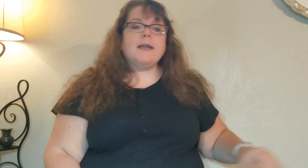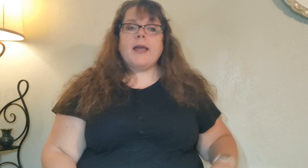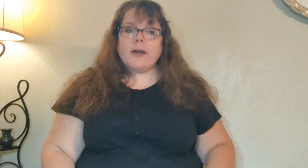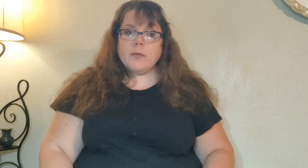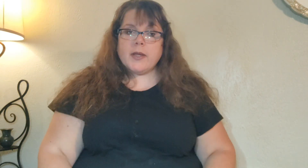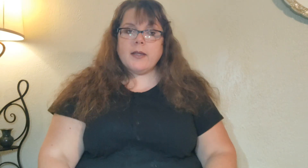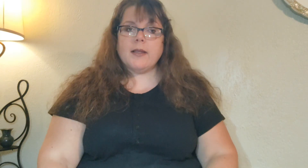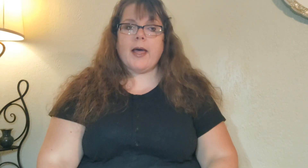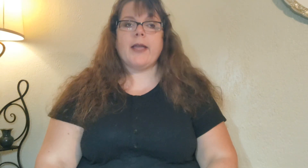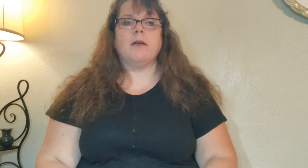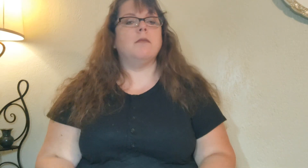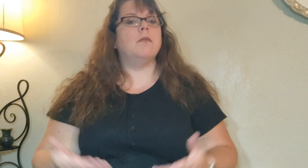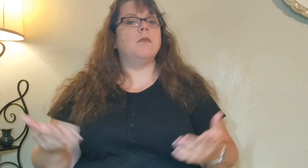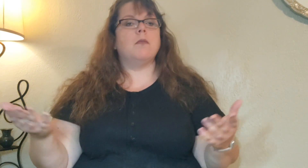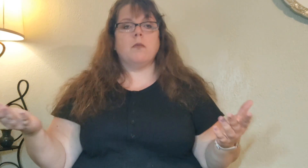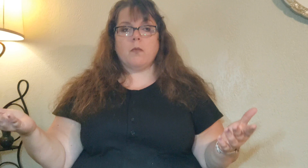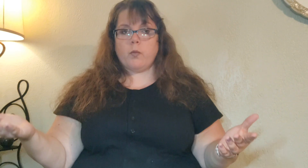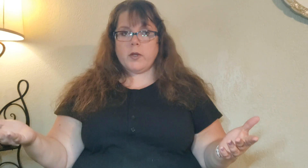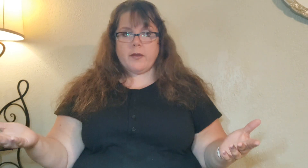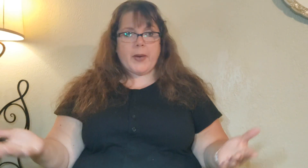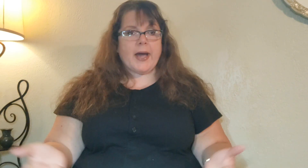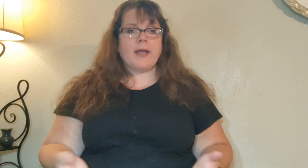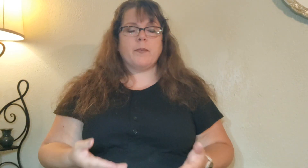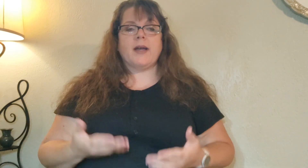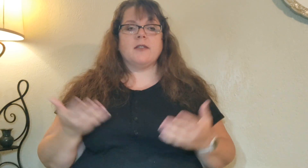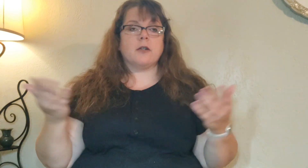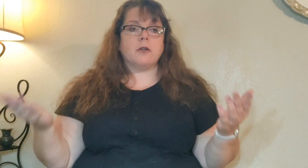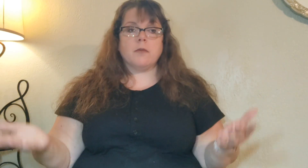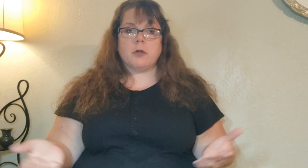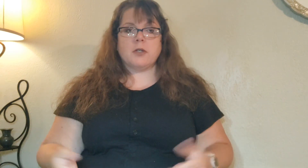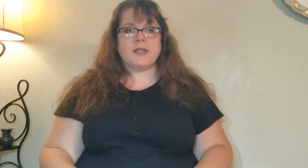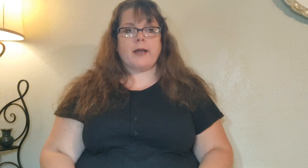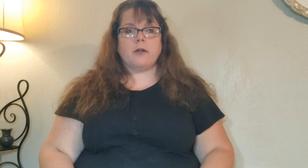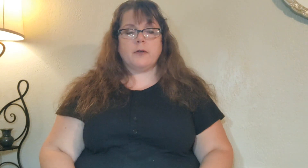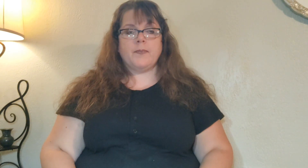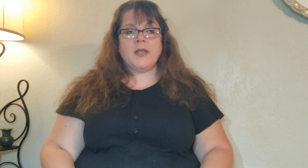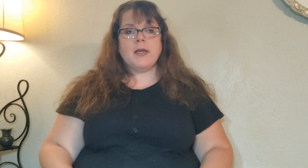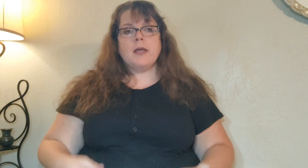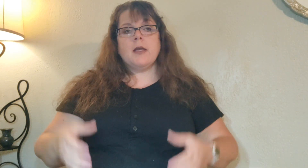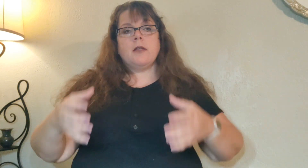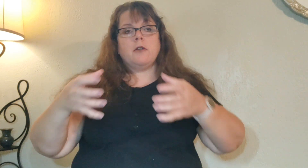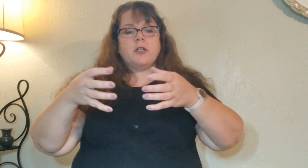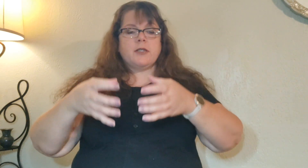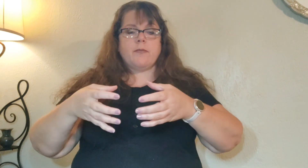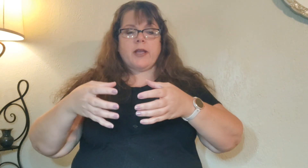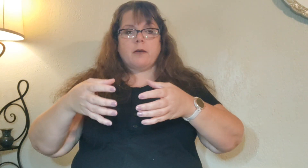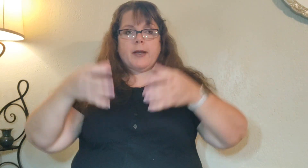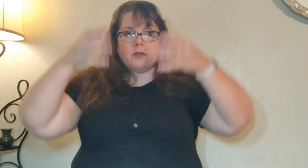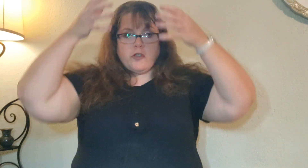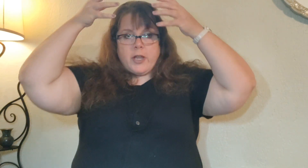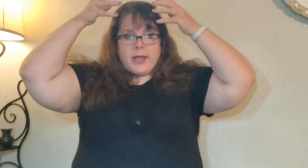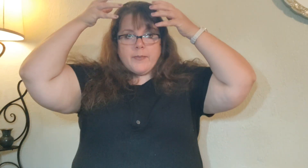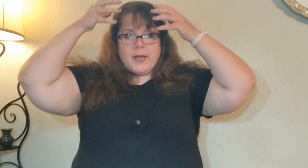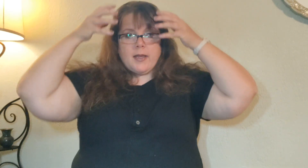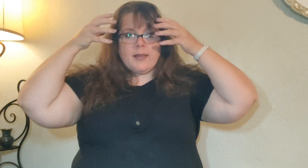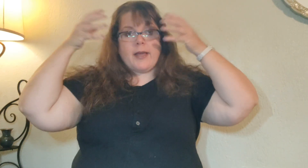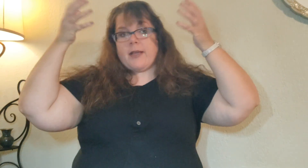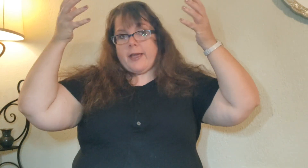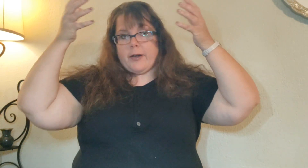And helmet, like with a bicycle, motorcycle, you just make a round shape like a